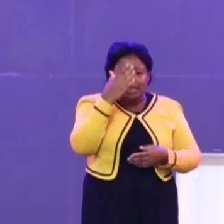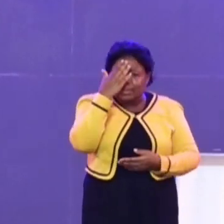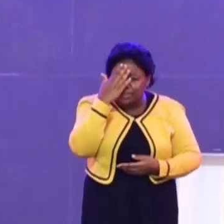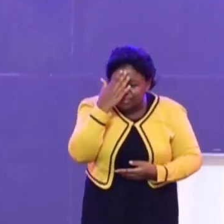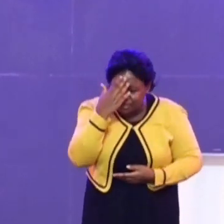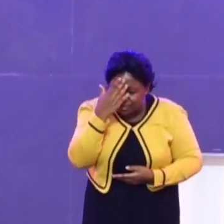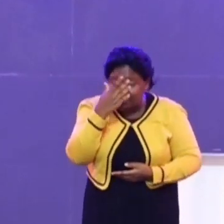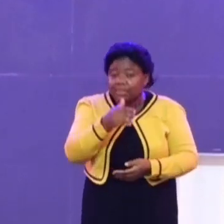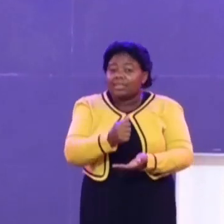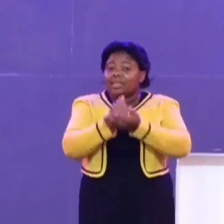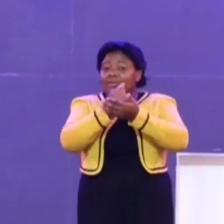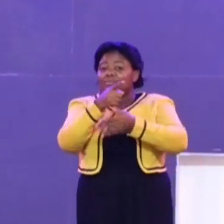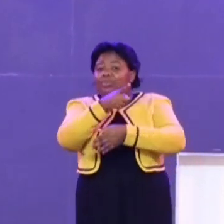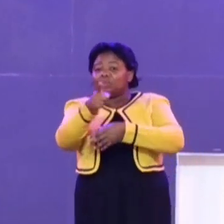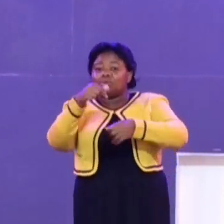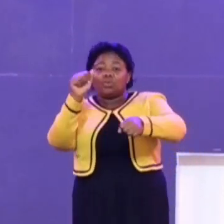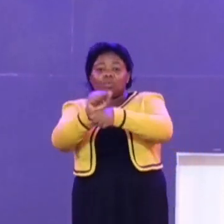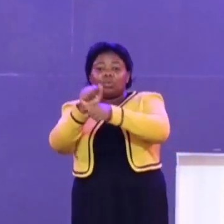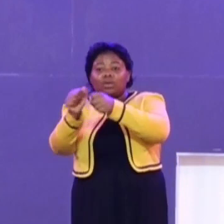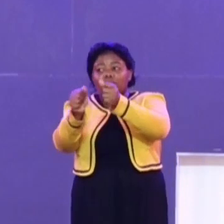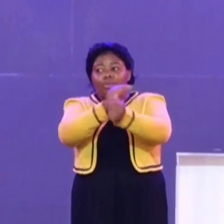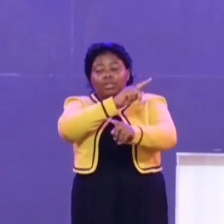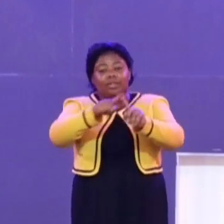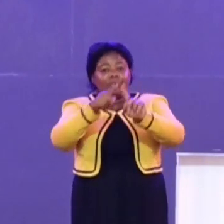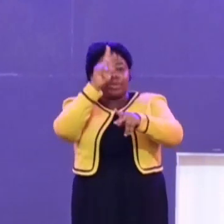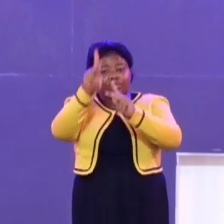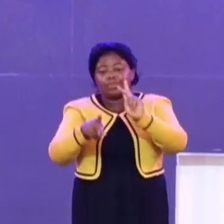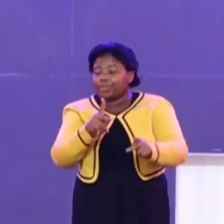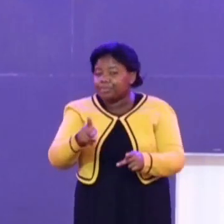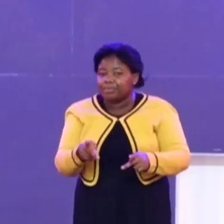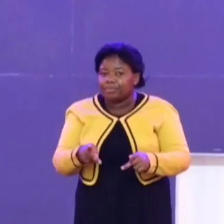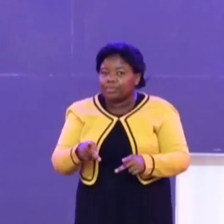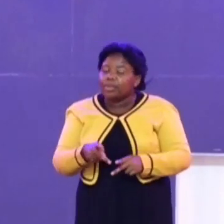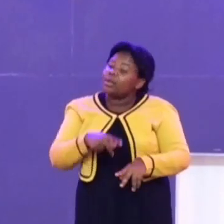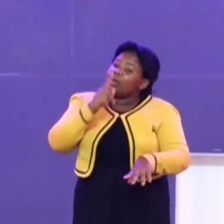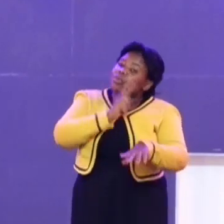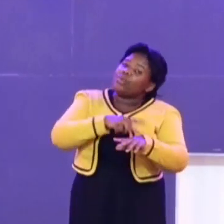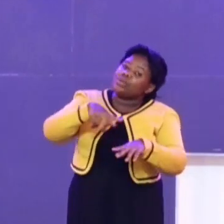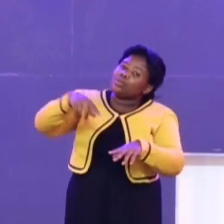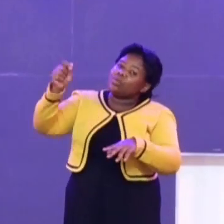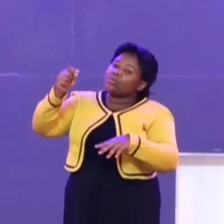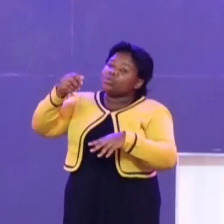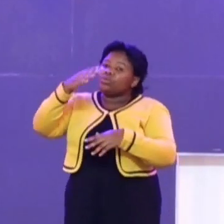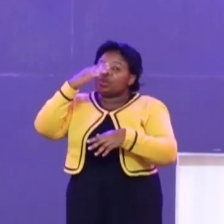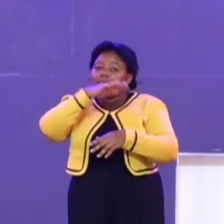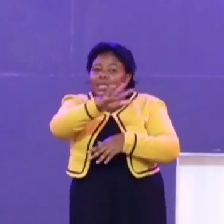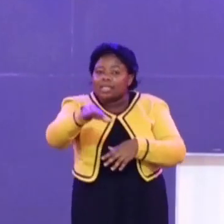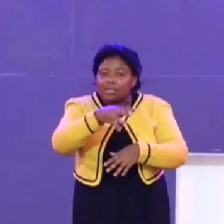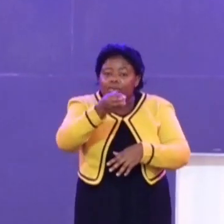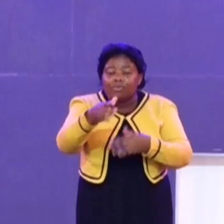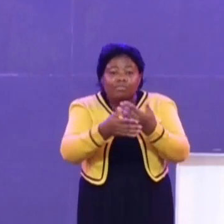you will find that humility helps us to work with people. When you go in the area of